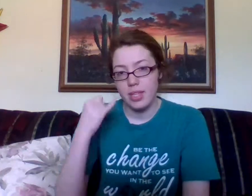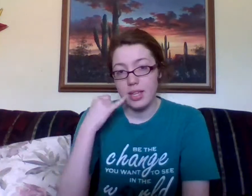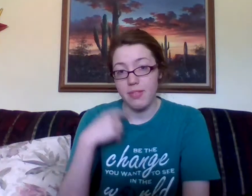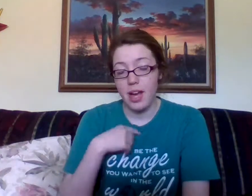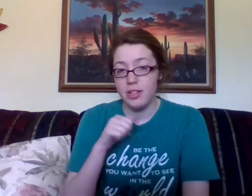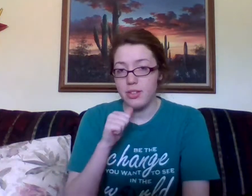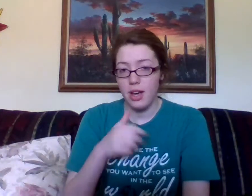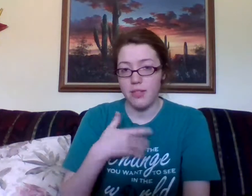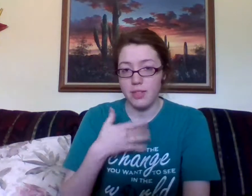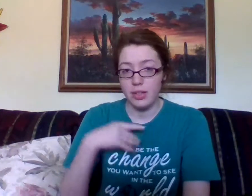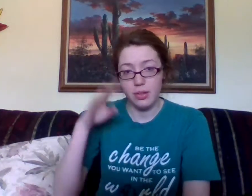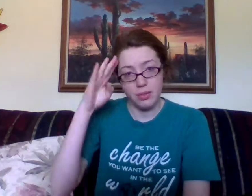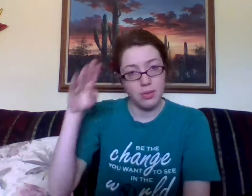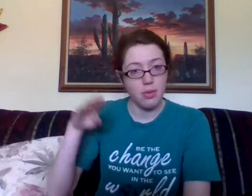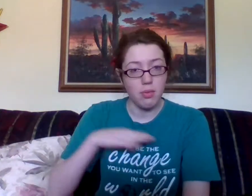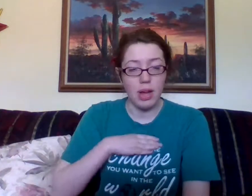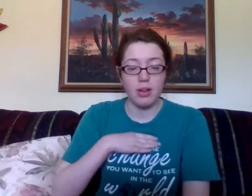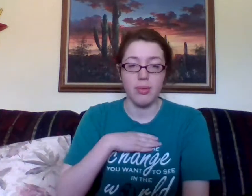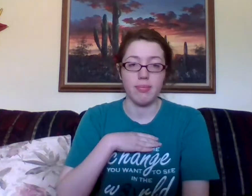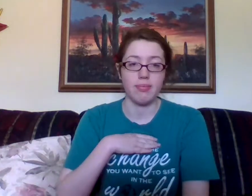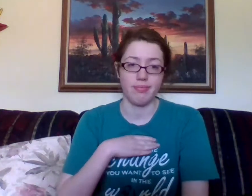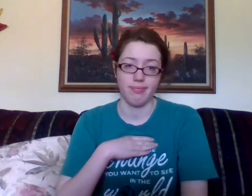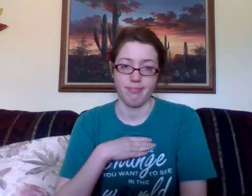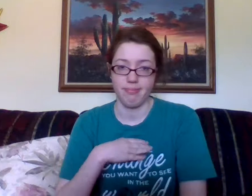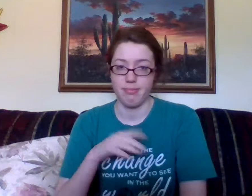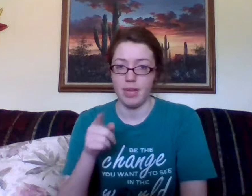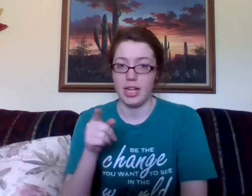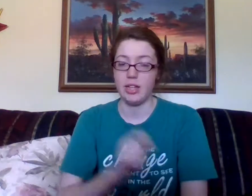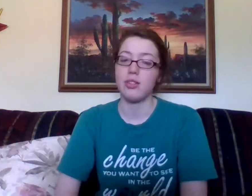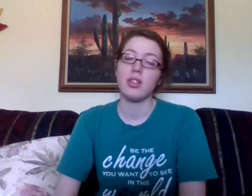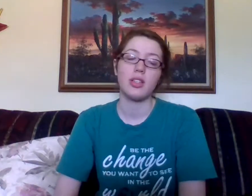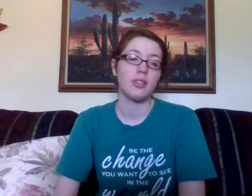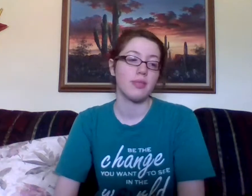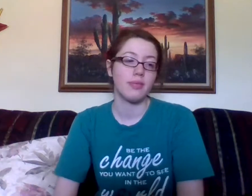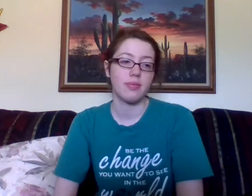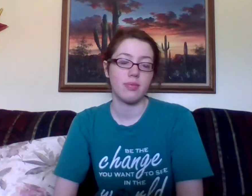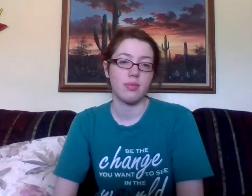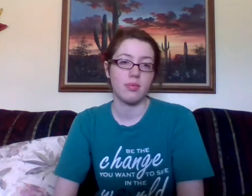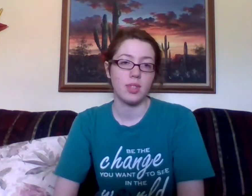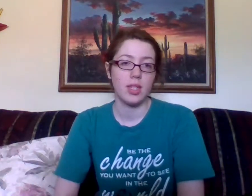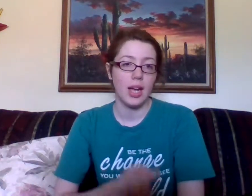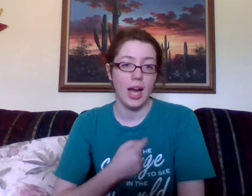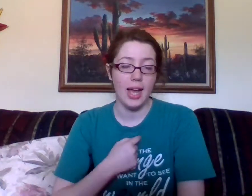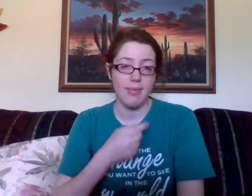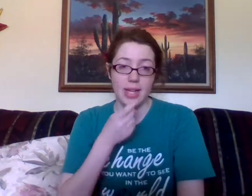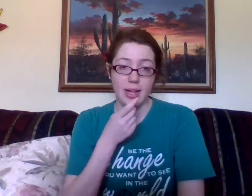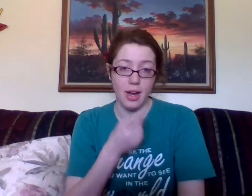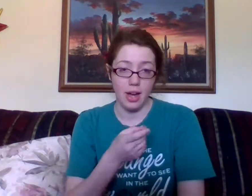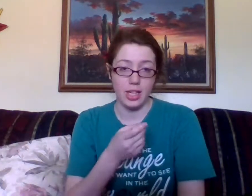If I do not feel welcome by you, I am being